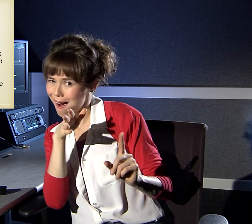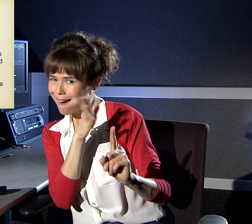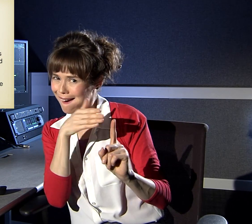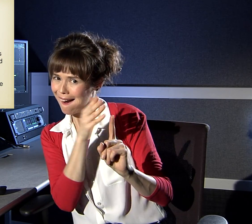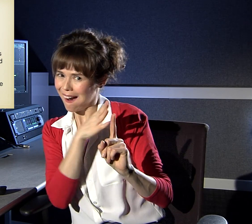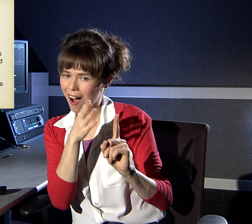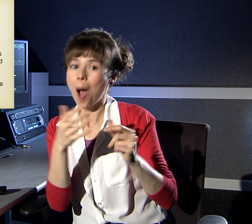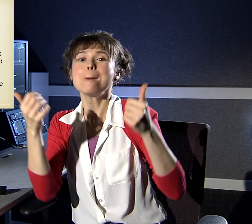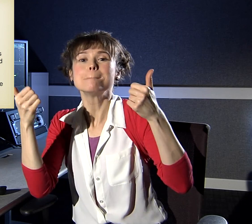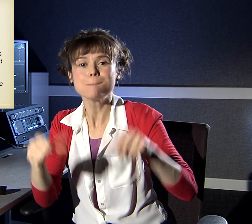her heart